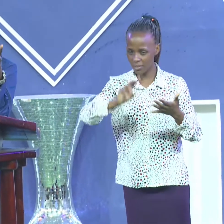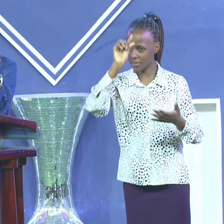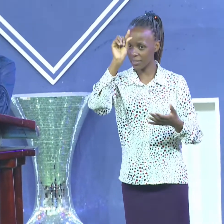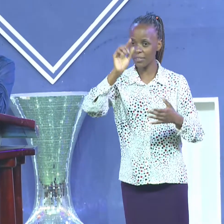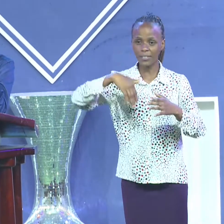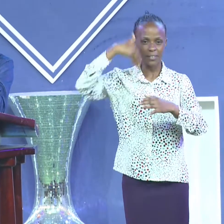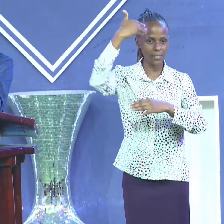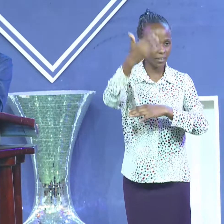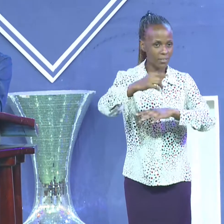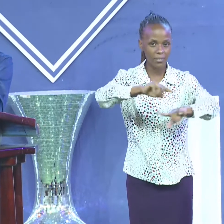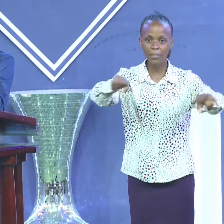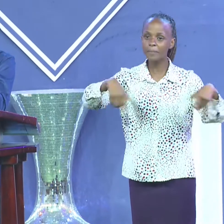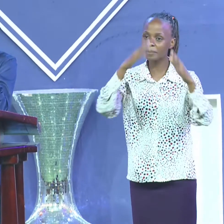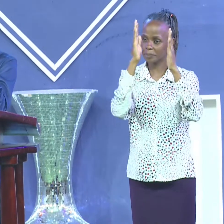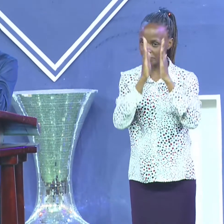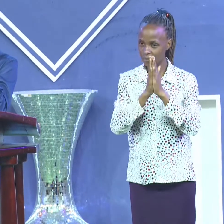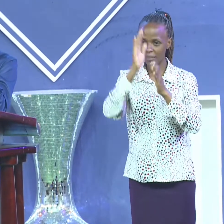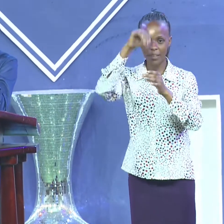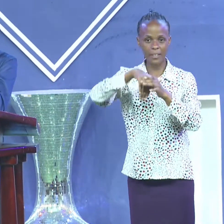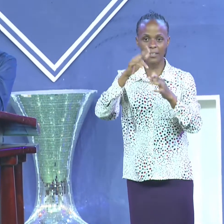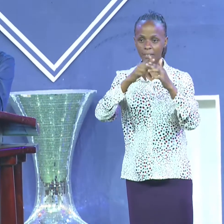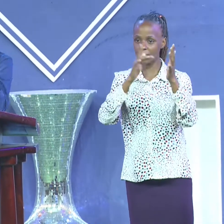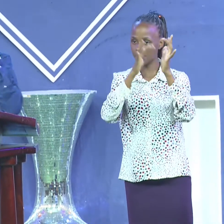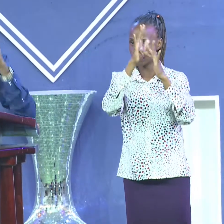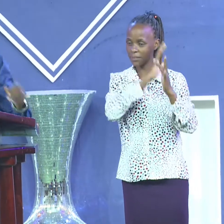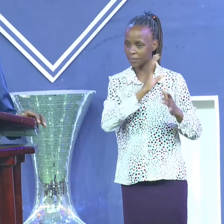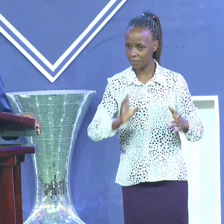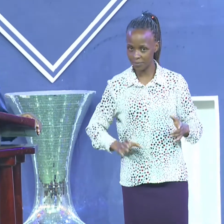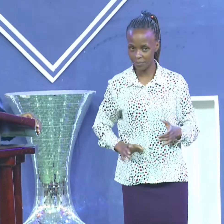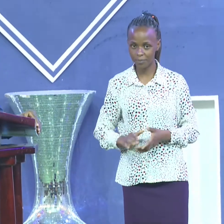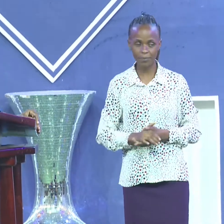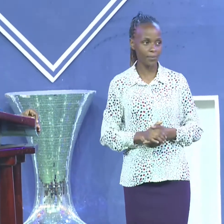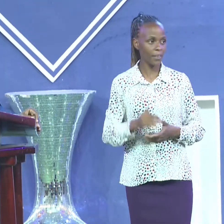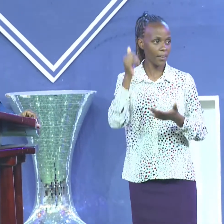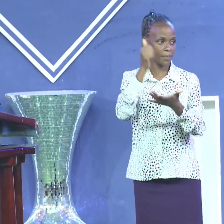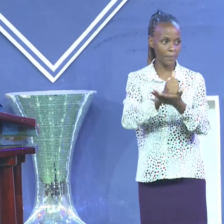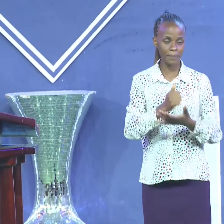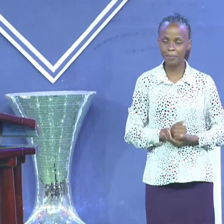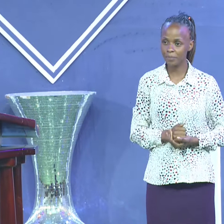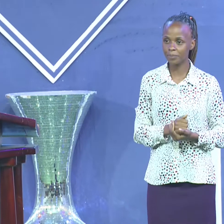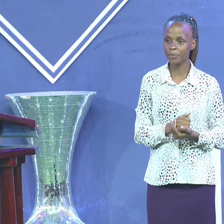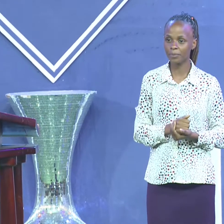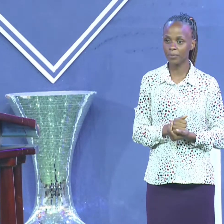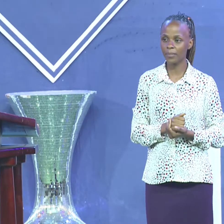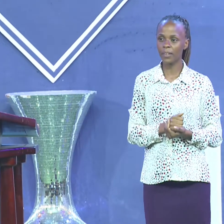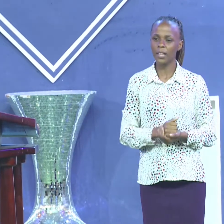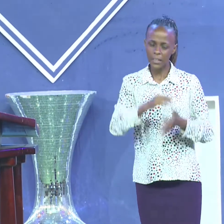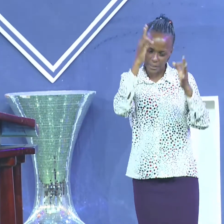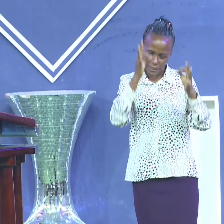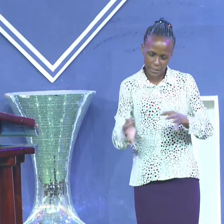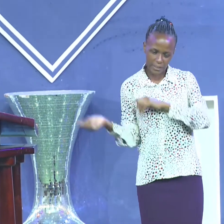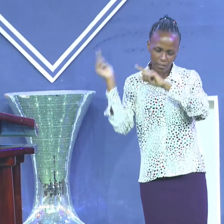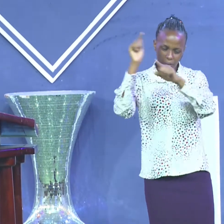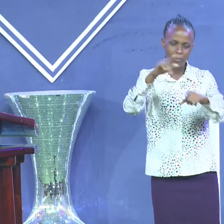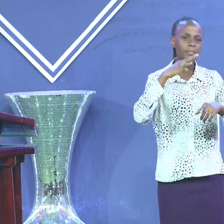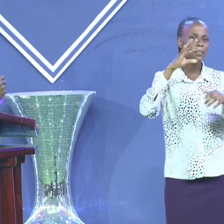as well, and afterwards we shall pray in the name of our Lord Jesus. Amen. Amen. What I've